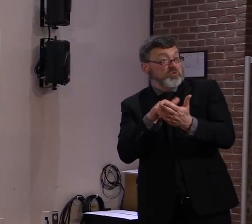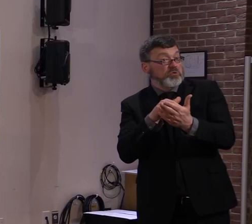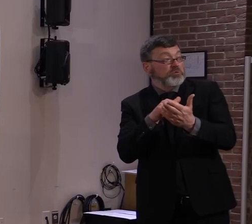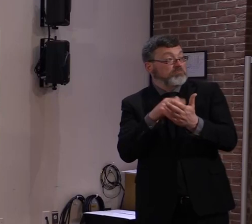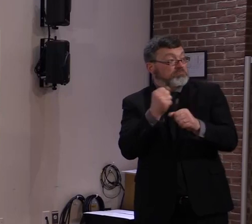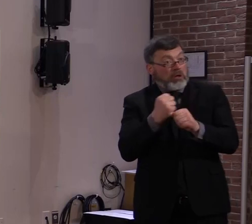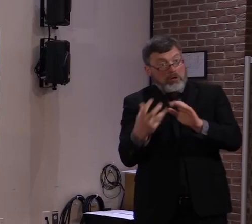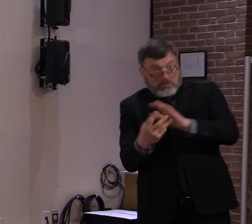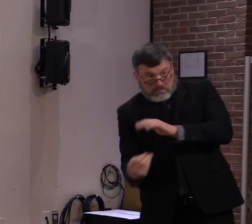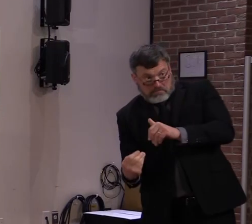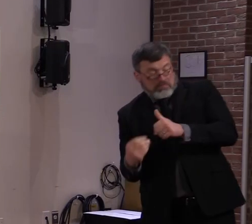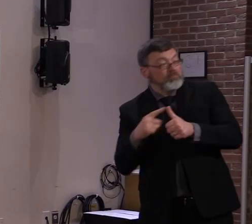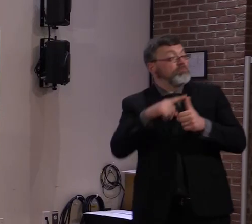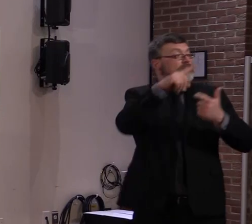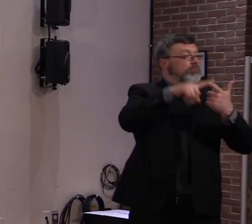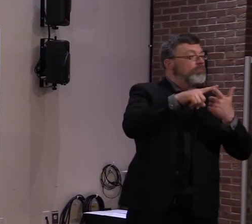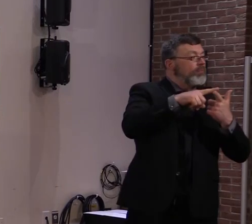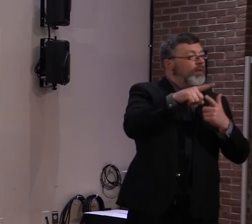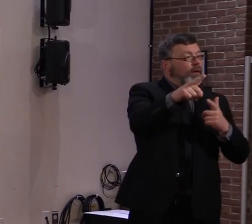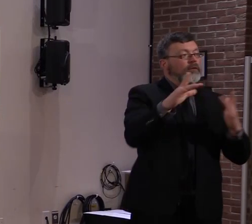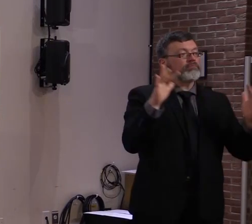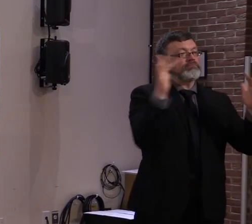vaxrecordrequest@vermont.gov or call